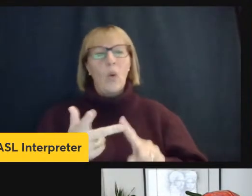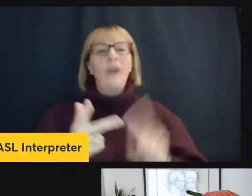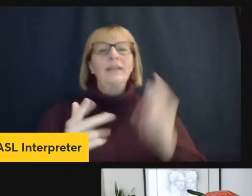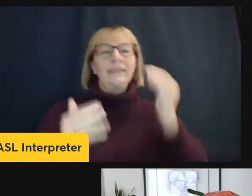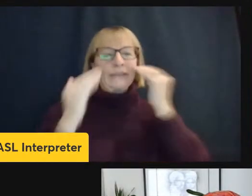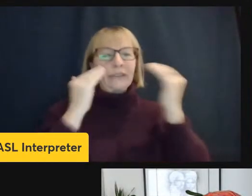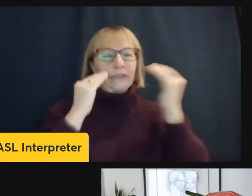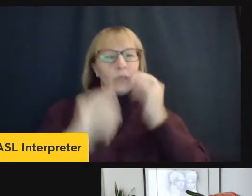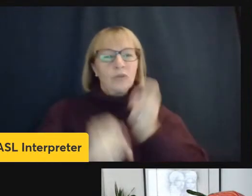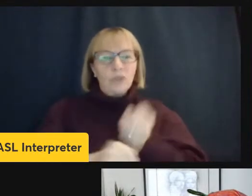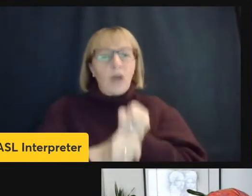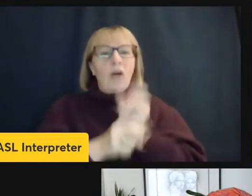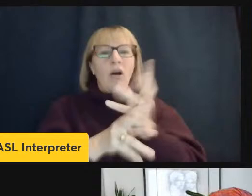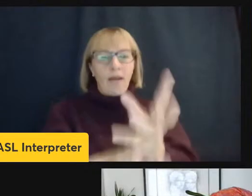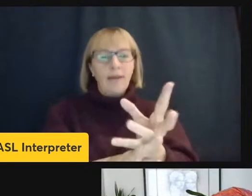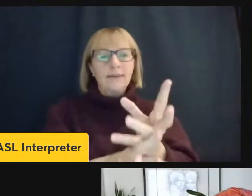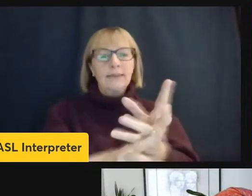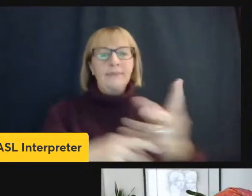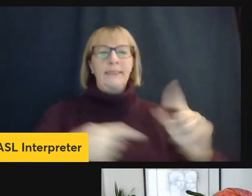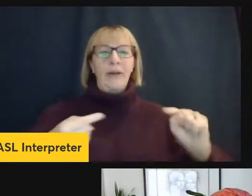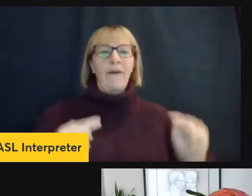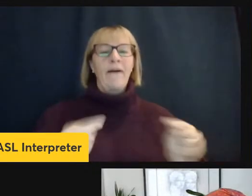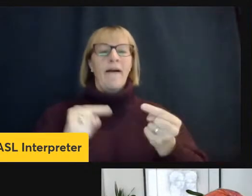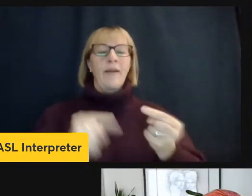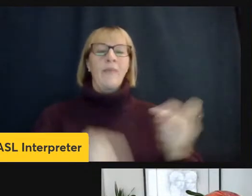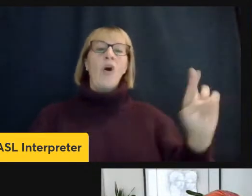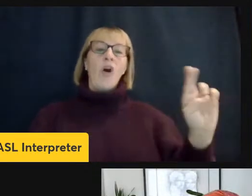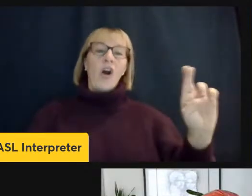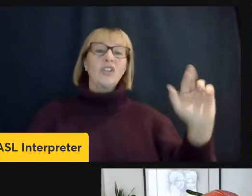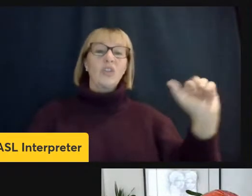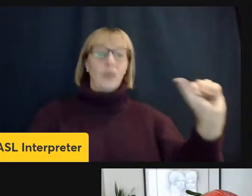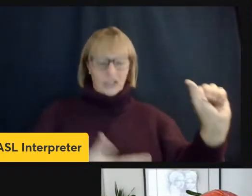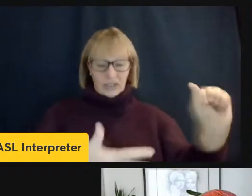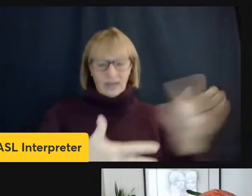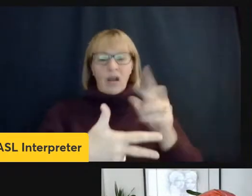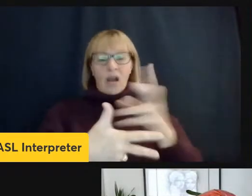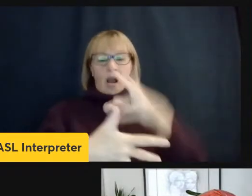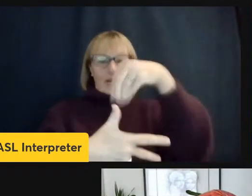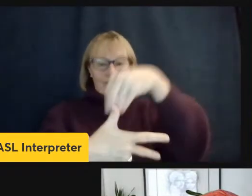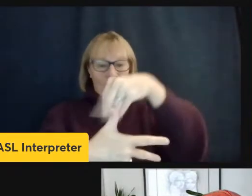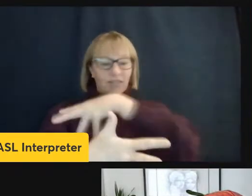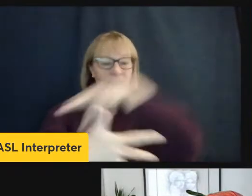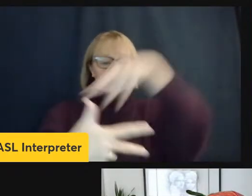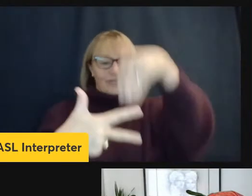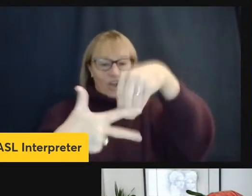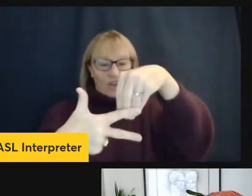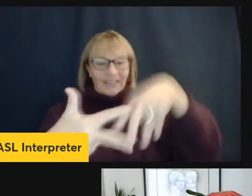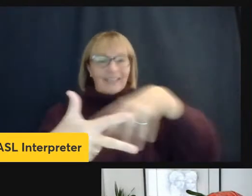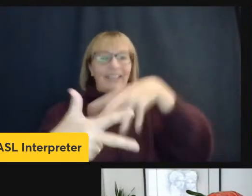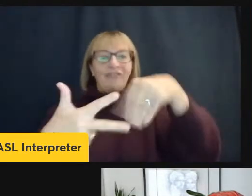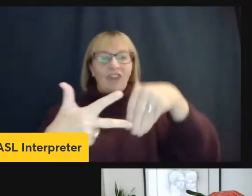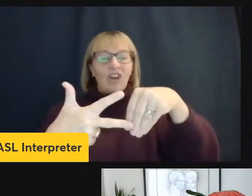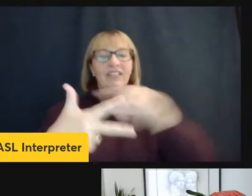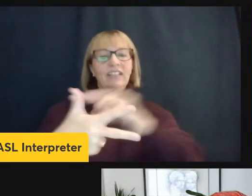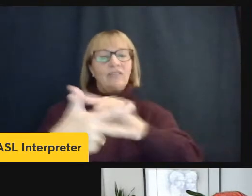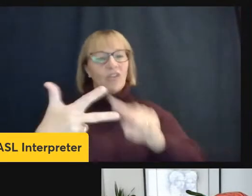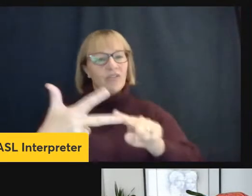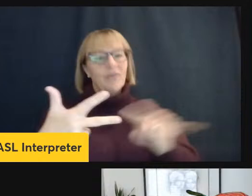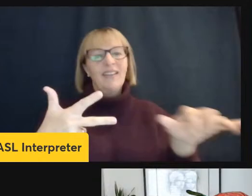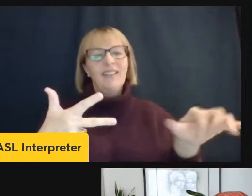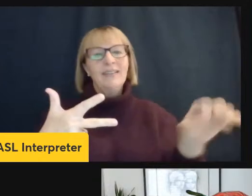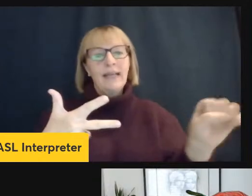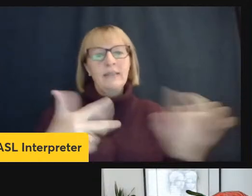cause harm. And unfortunately, race correction falls into all 3 of those categories. So the number 1 thing would be to